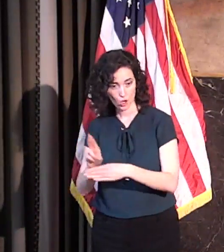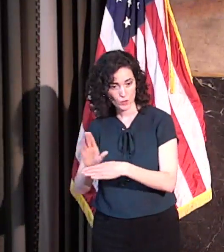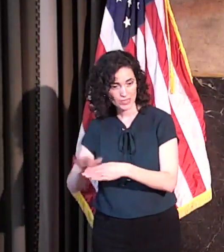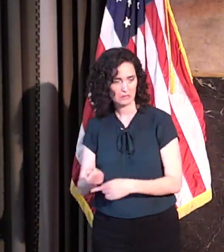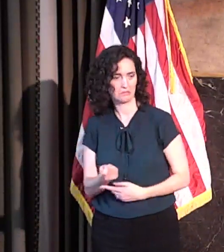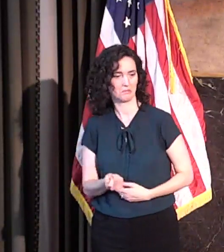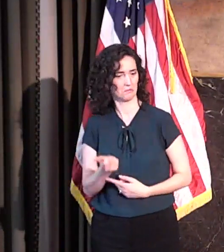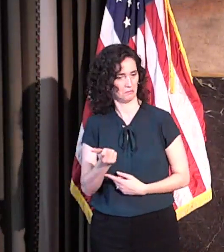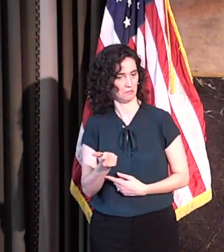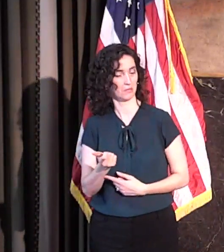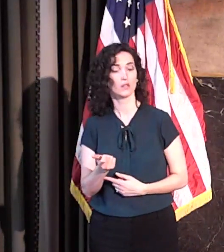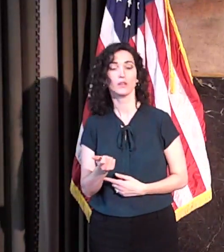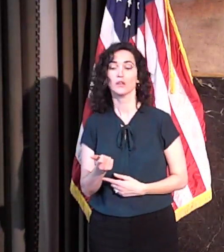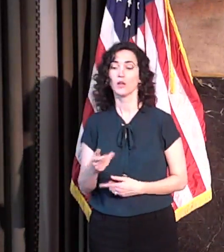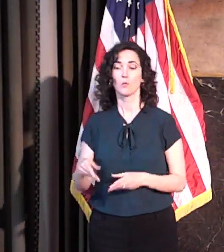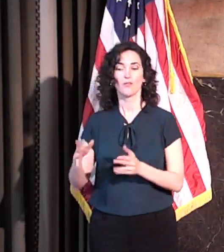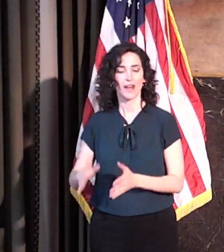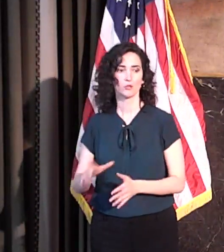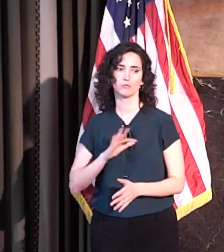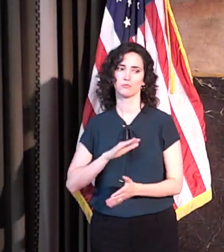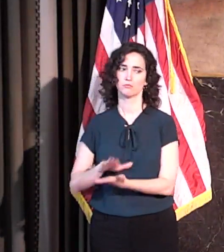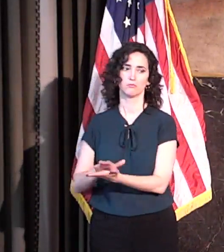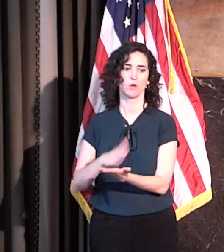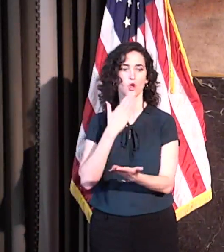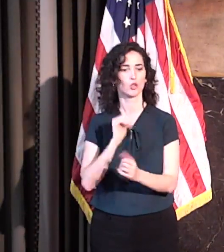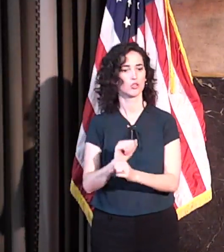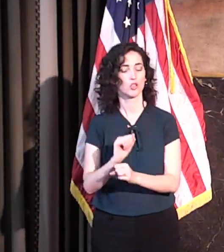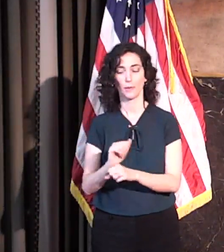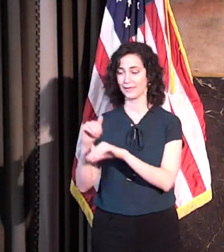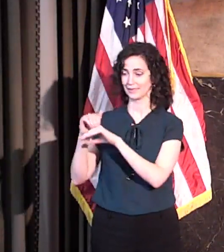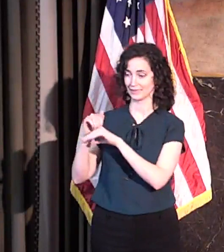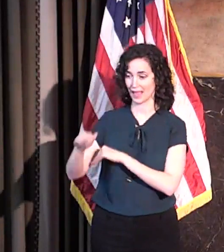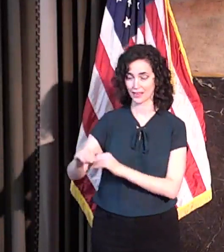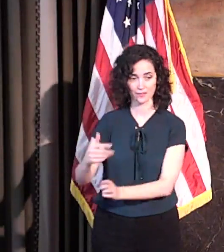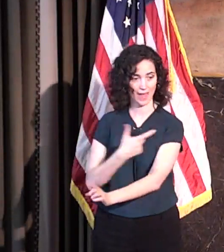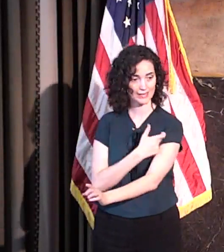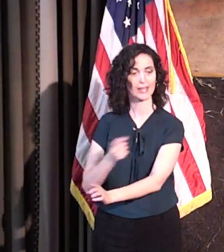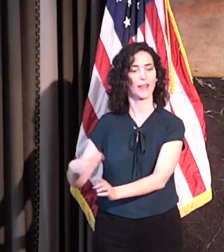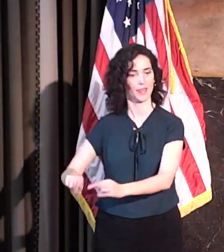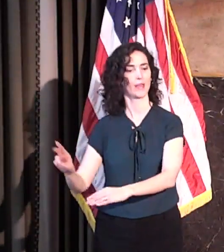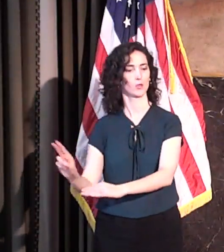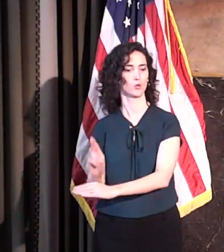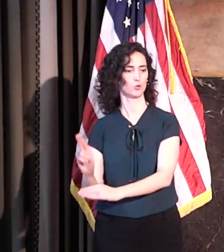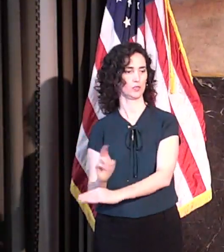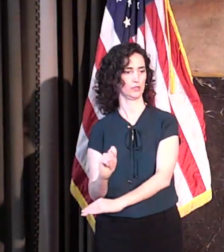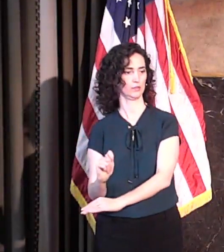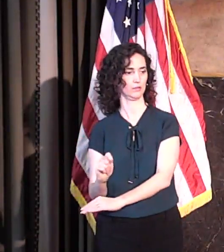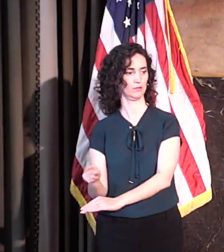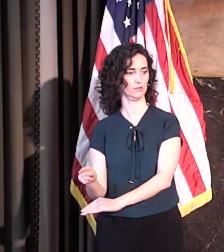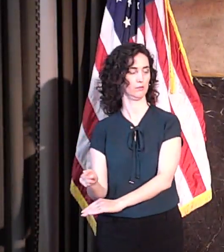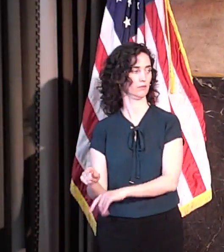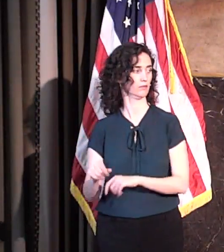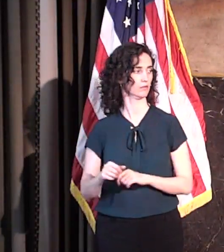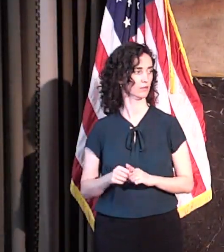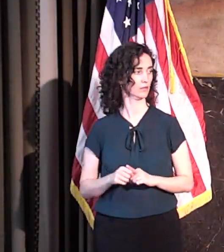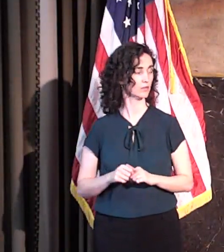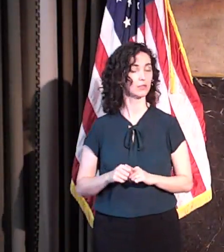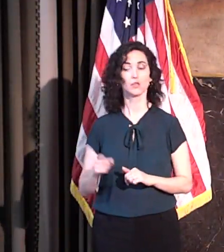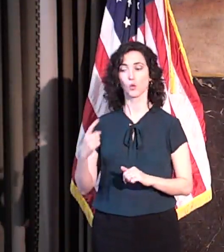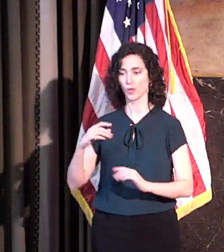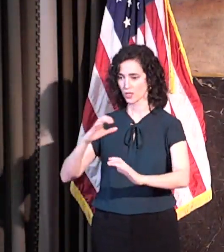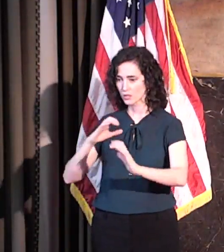done a really good job of using the vaccine that has been sent to them. We communicate with providers on both ends of how much they're going